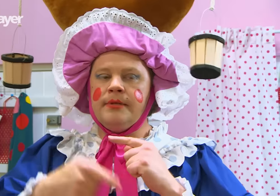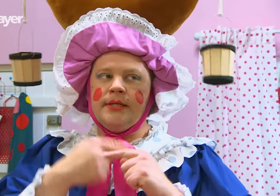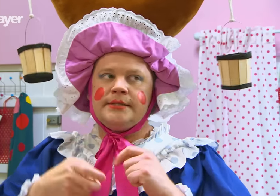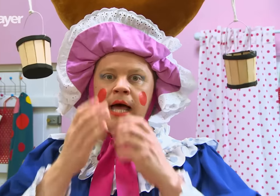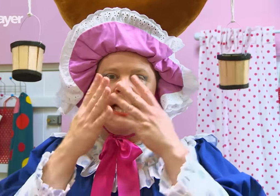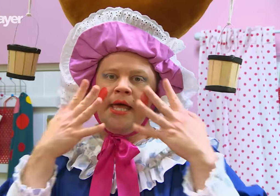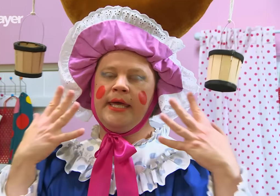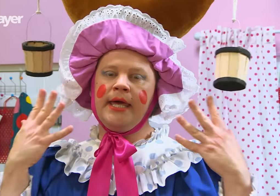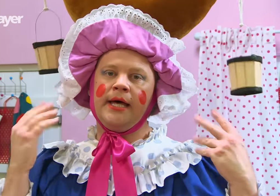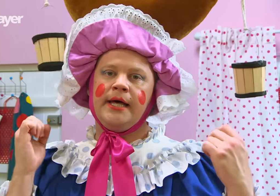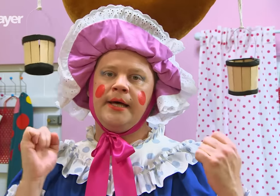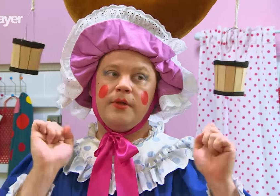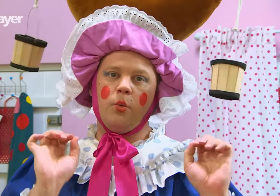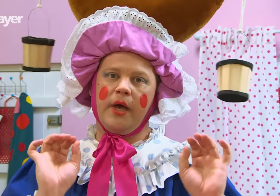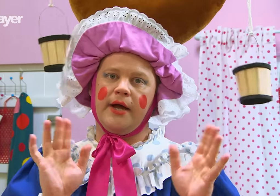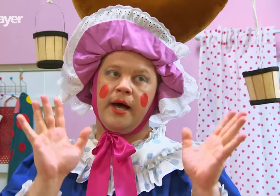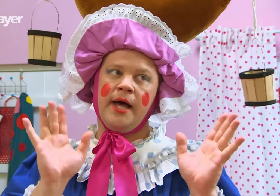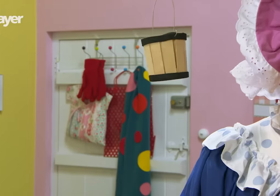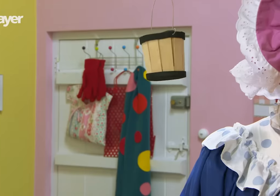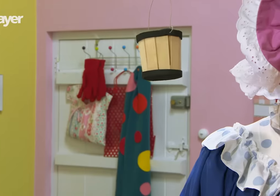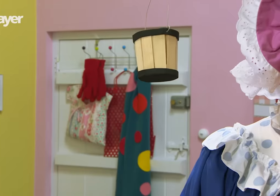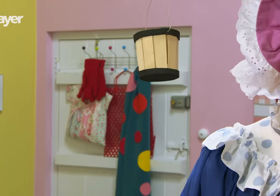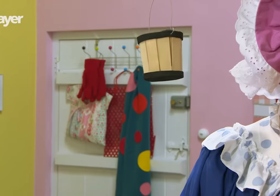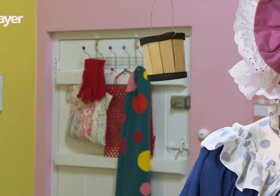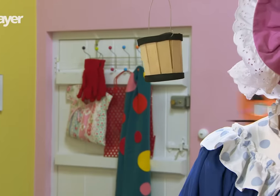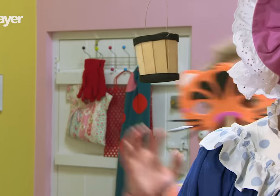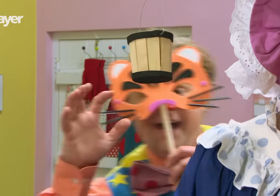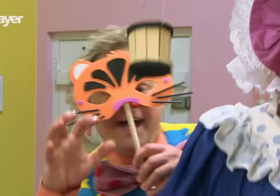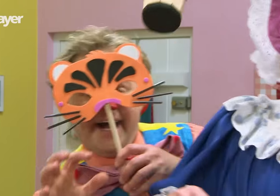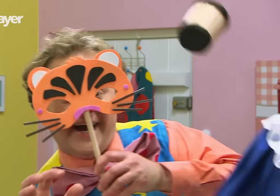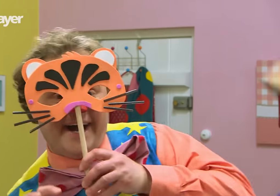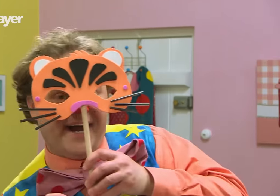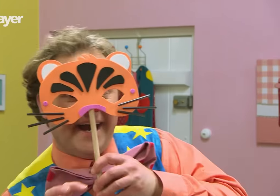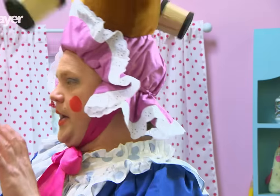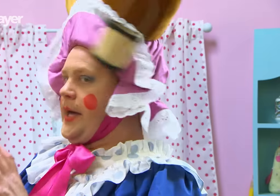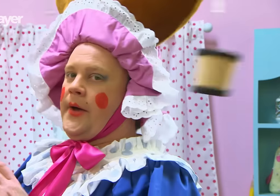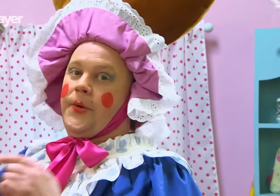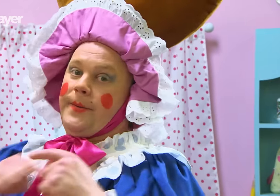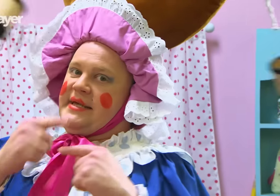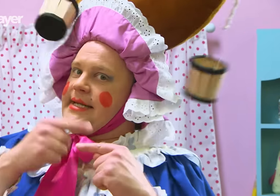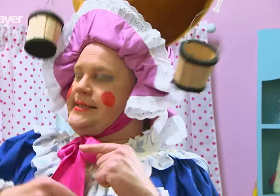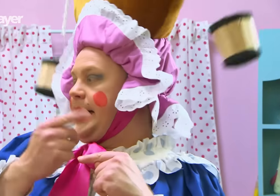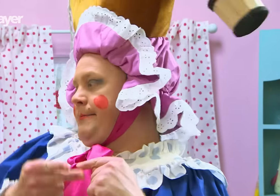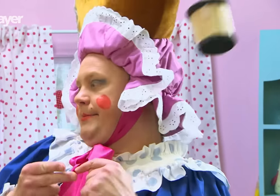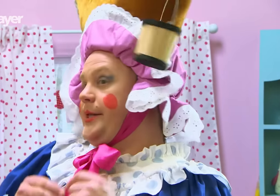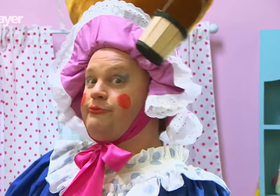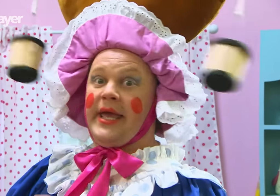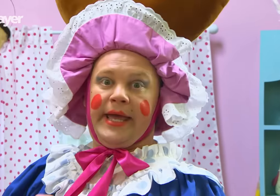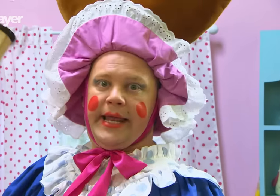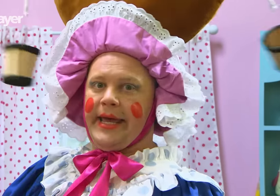Tumble Tiger, where are you? Ah! Oh, Mr. Tumble, really?